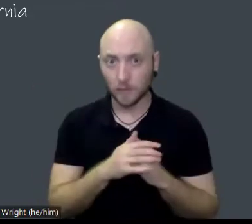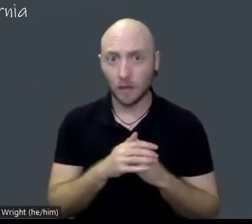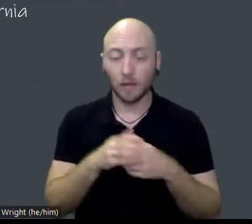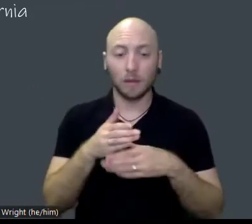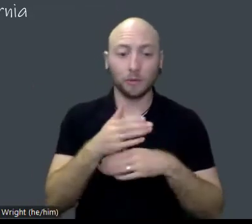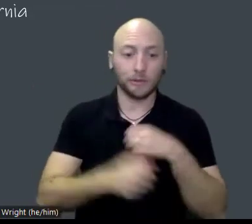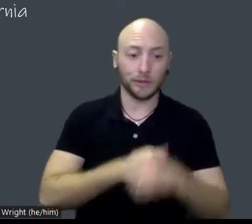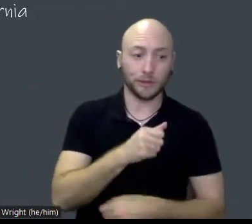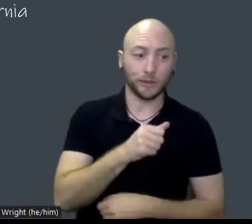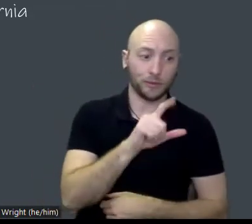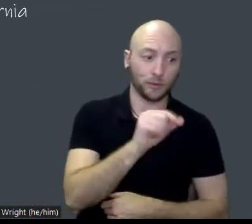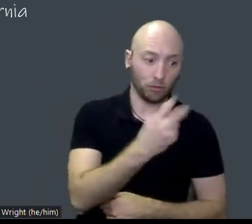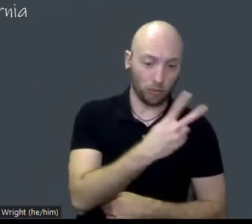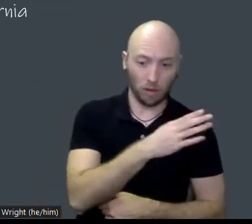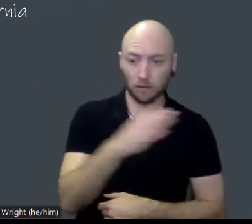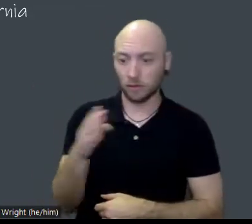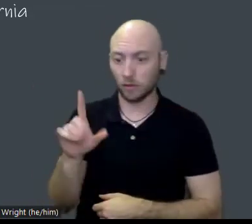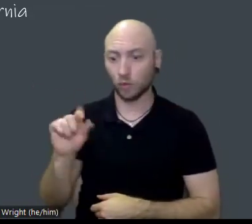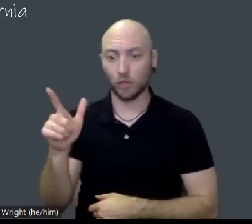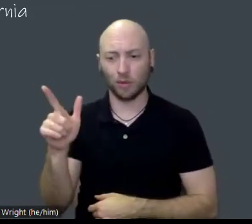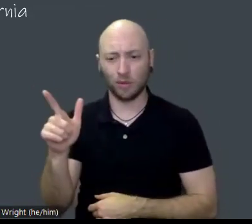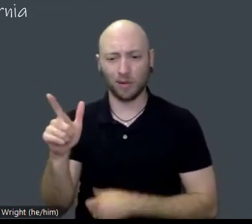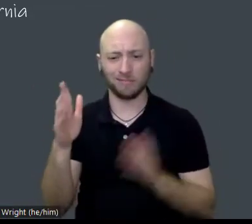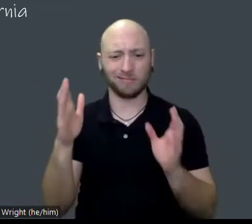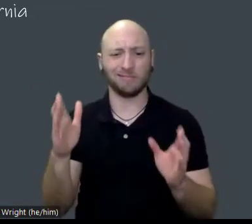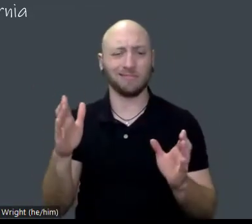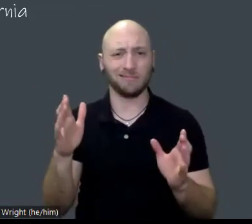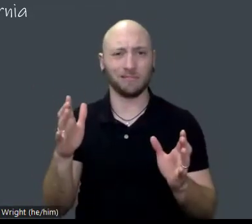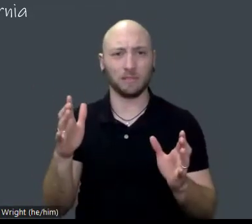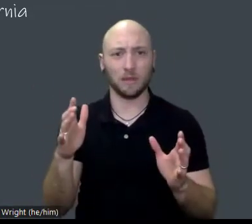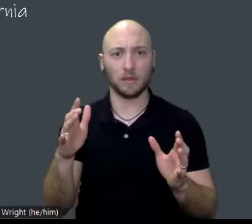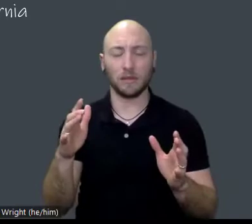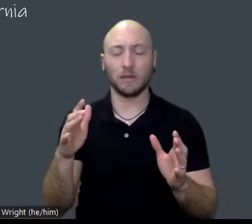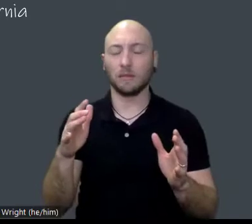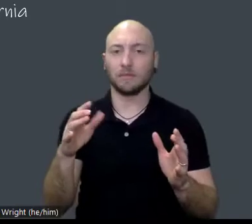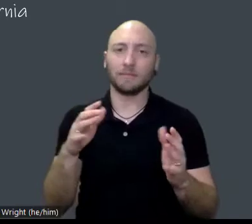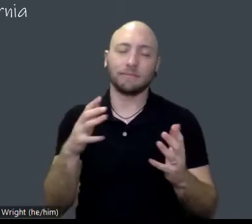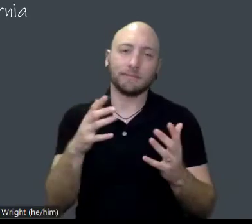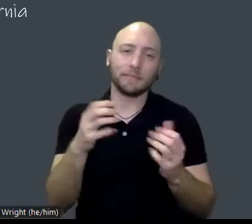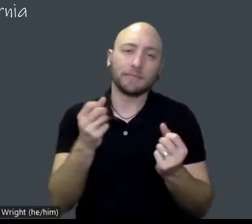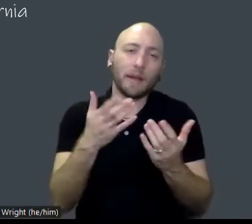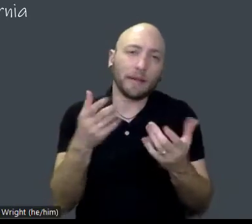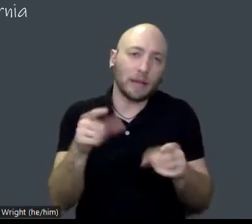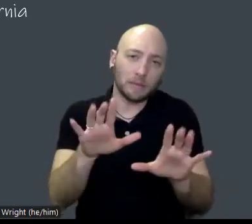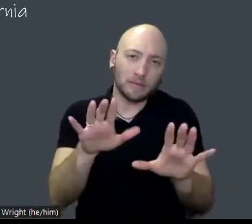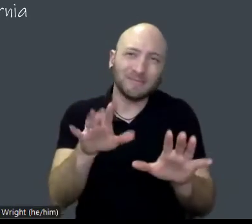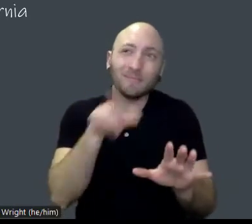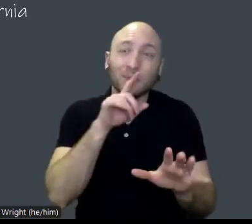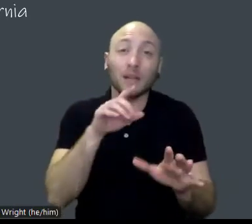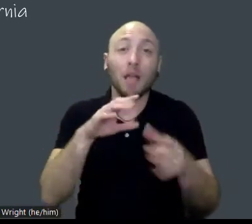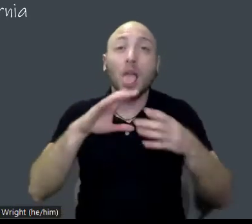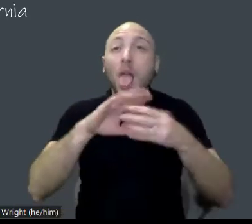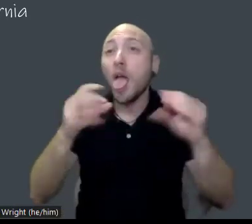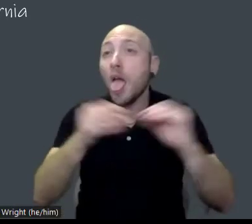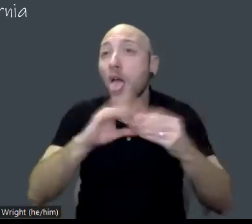2012 and 2021, of course there's a lot of like crazy things that happen, but that it really doesn't matter. Like we all know